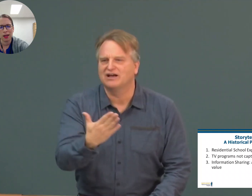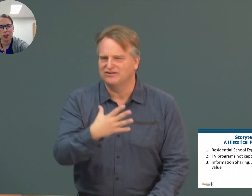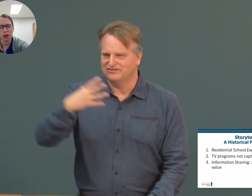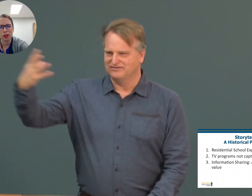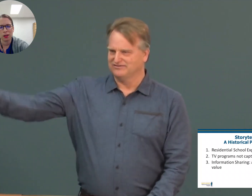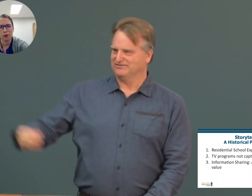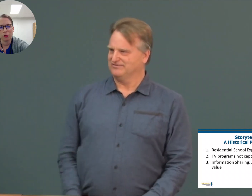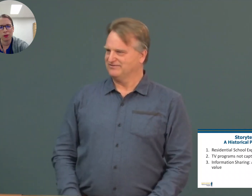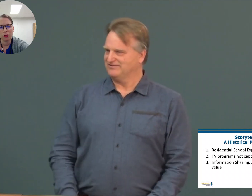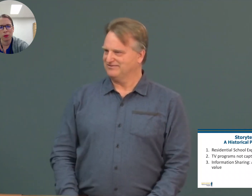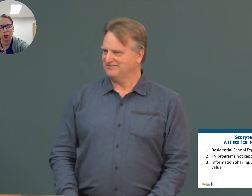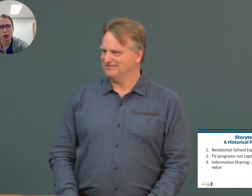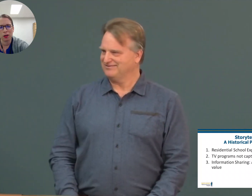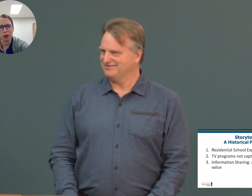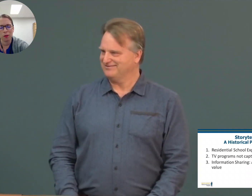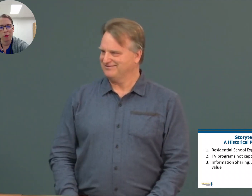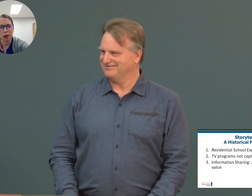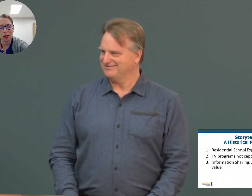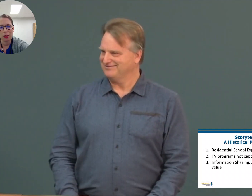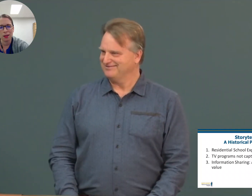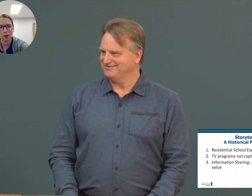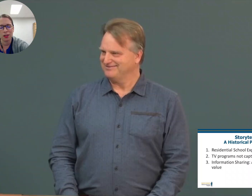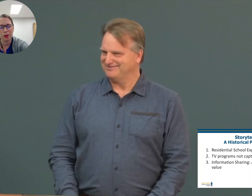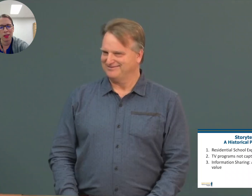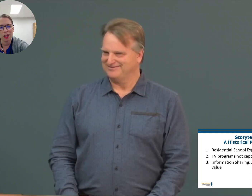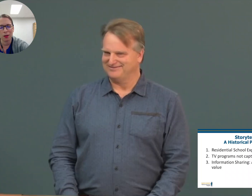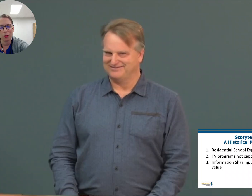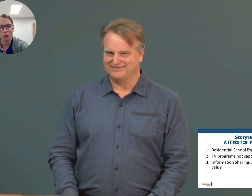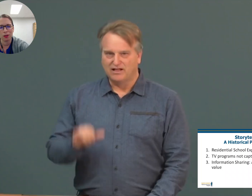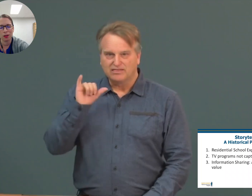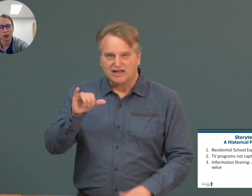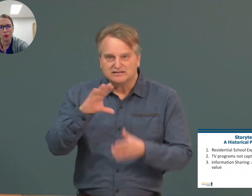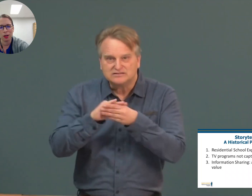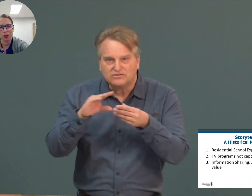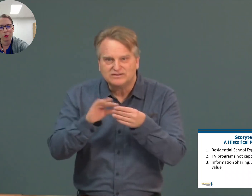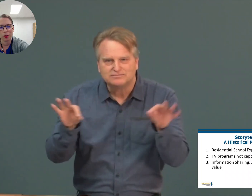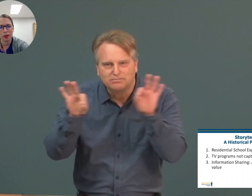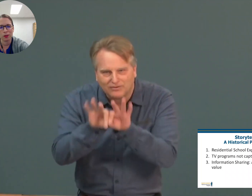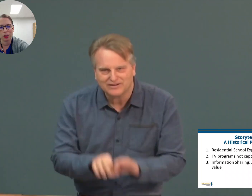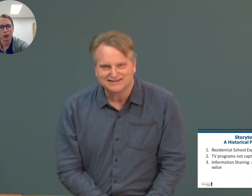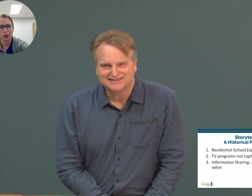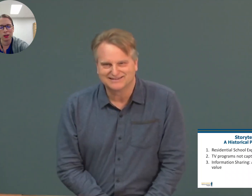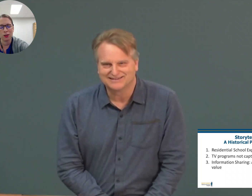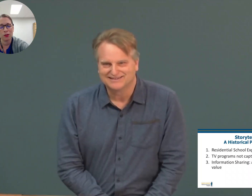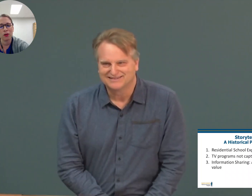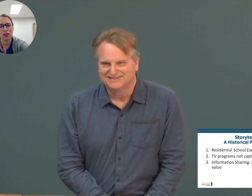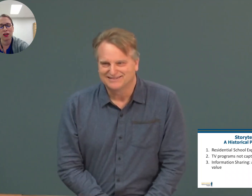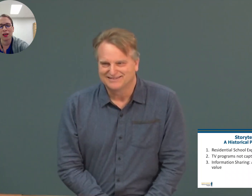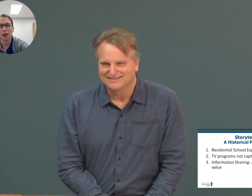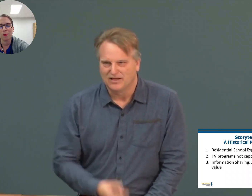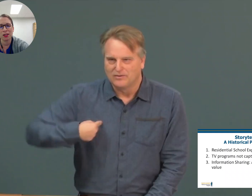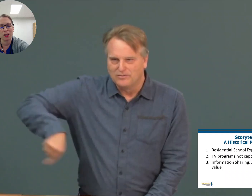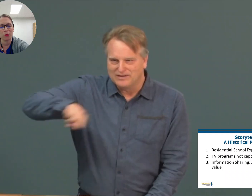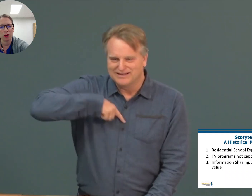That's what the deaf students really wanted to know from me. And they would tell me thank you when I would explain those things. Those stories are immensely important for